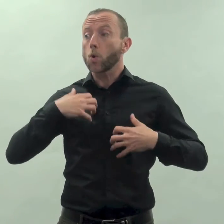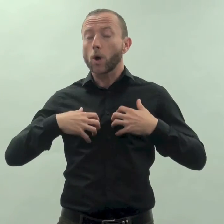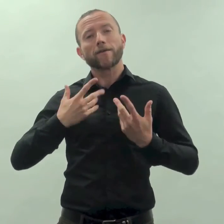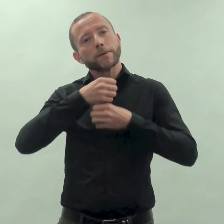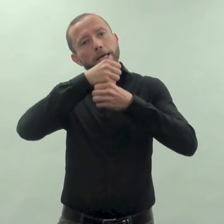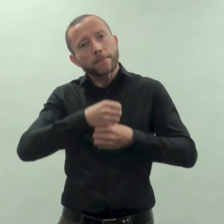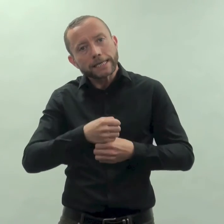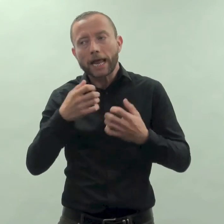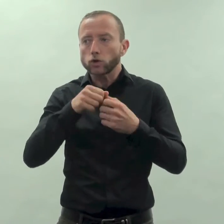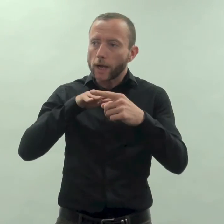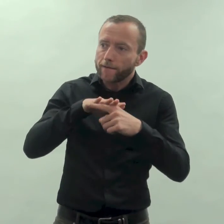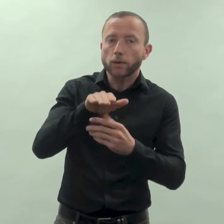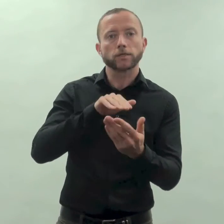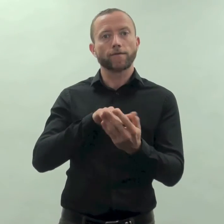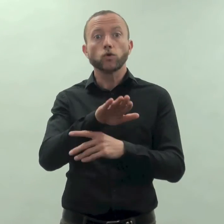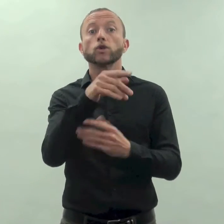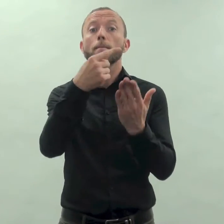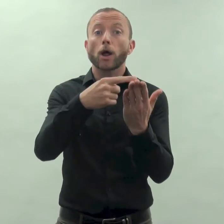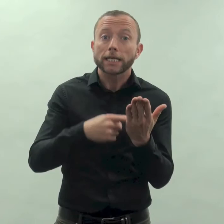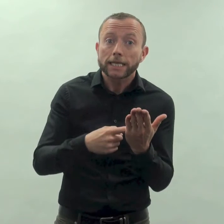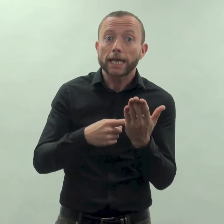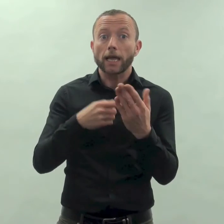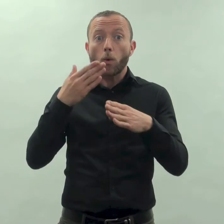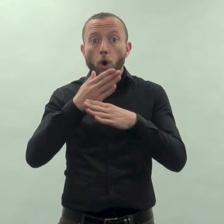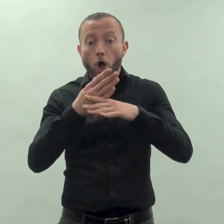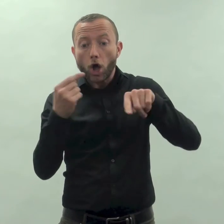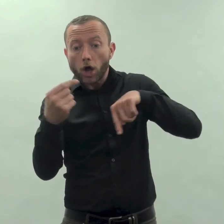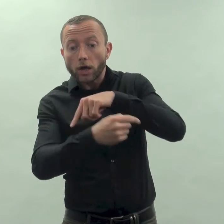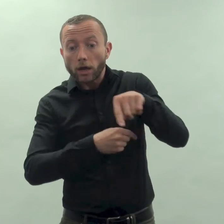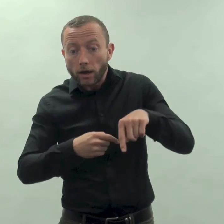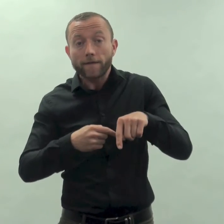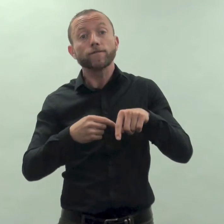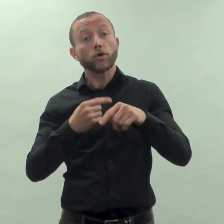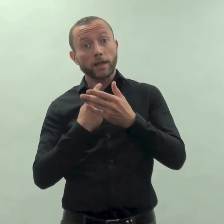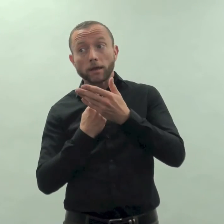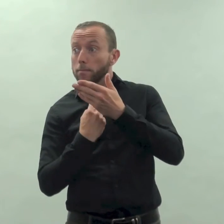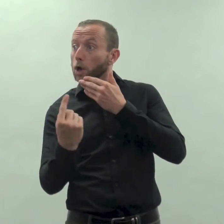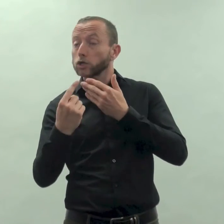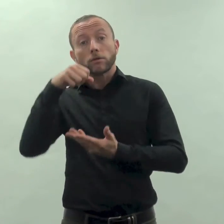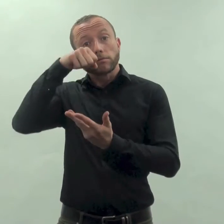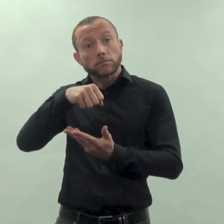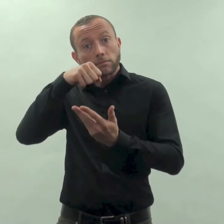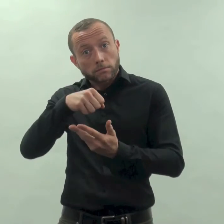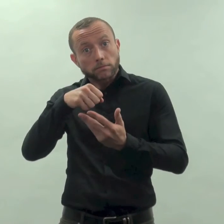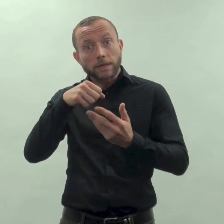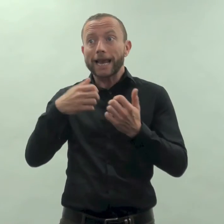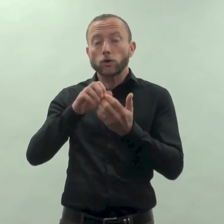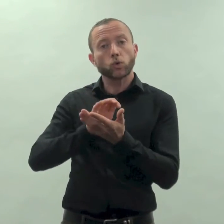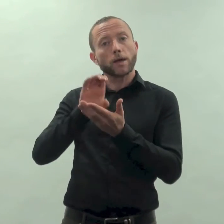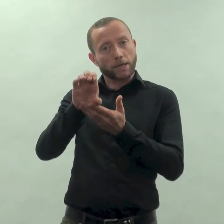willing to commit to playing an ongoing role in shaping policy and practice within integrated personal commissioning and personal